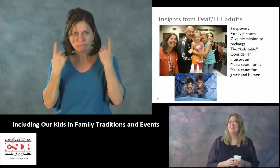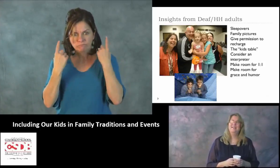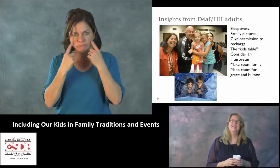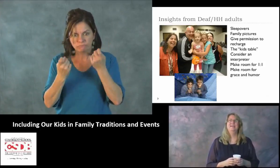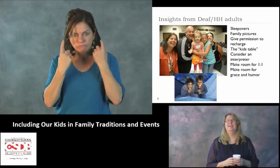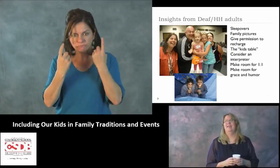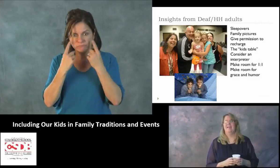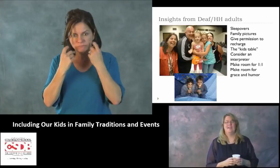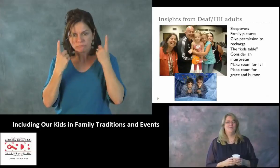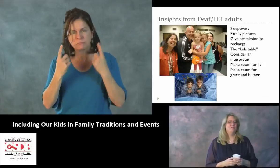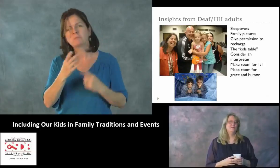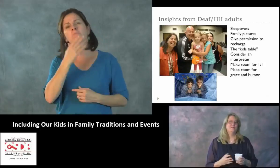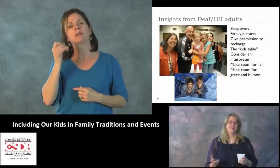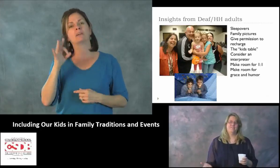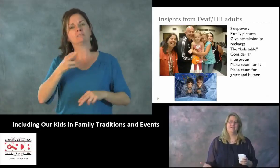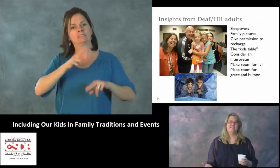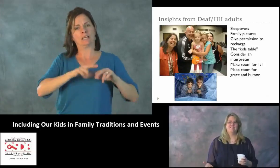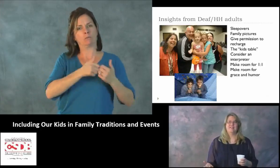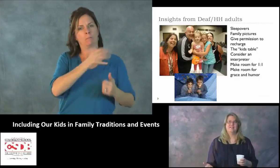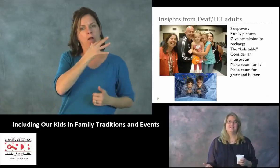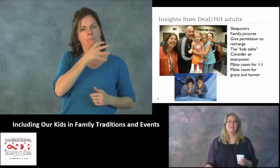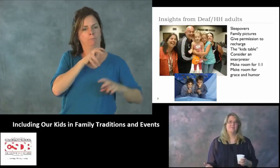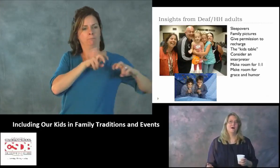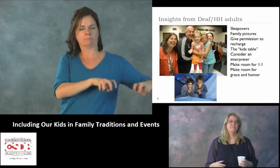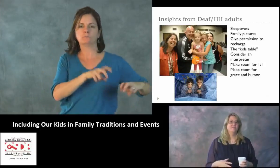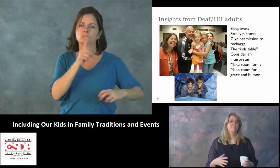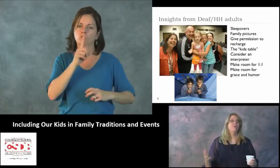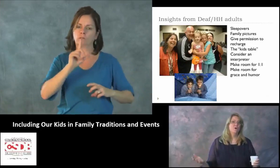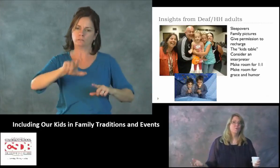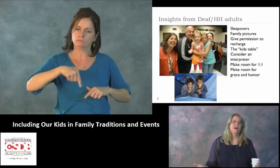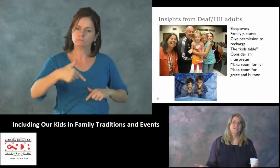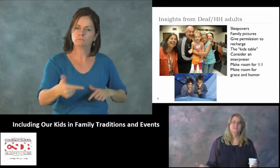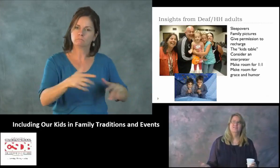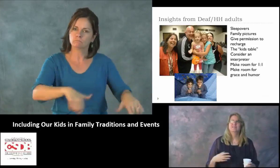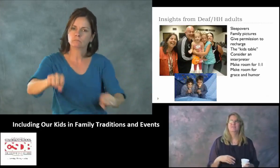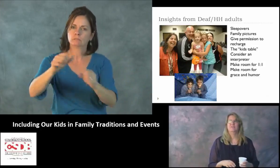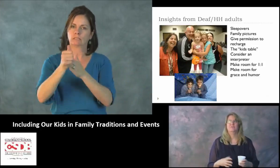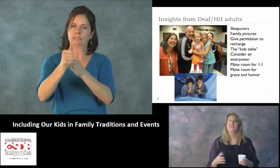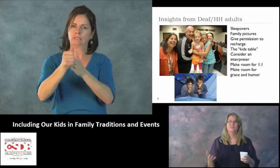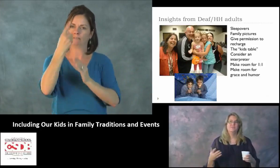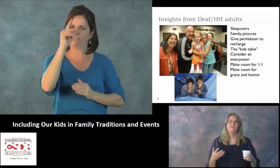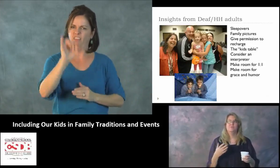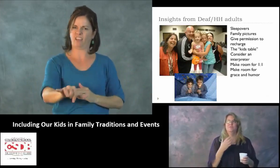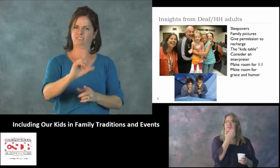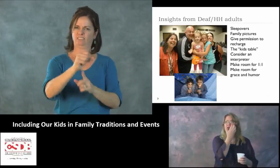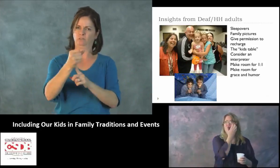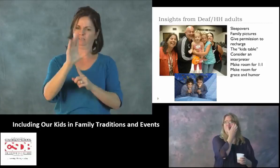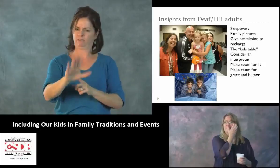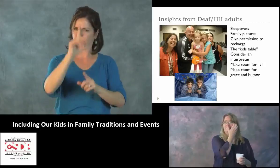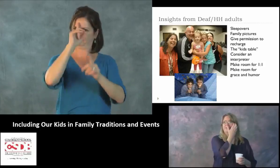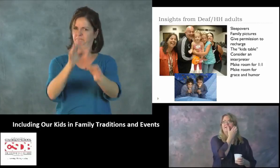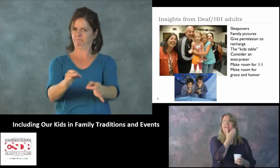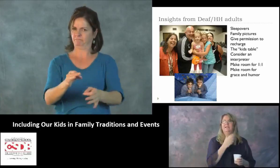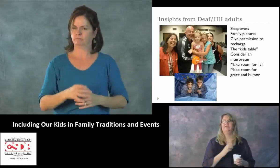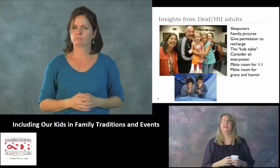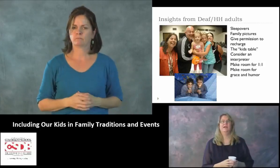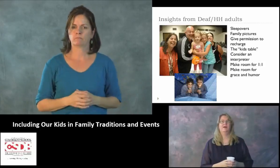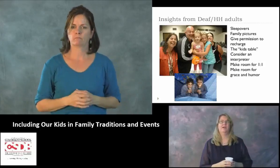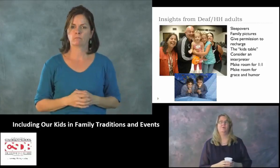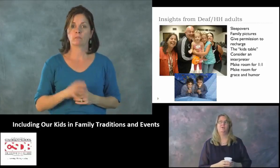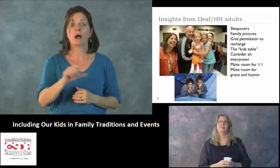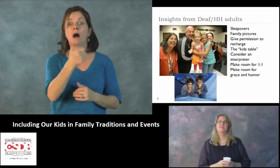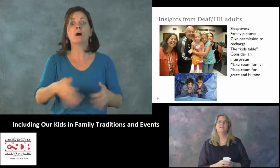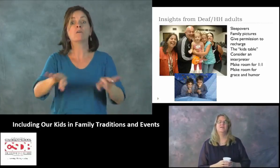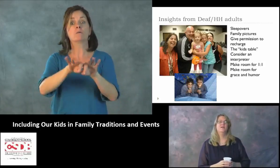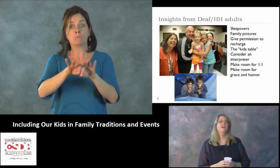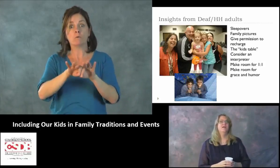cousins. It would have been better if I'd sat next to my mom for a while, so let your kid be the lead, how